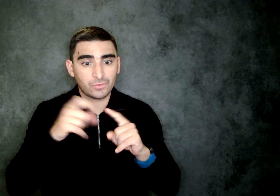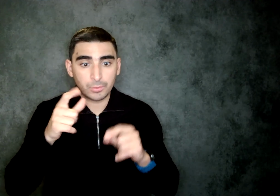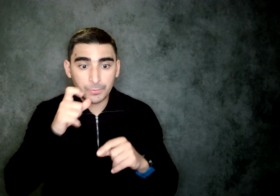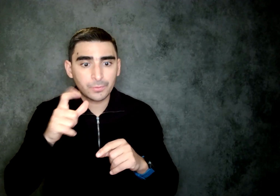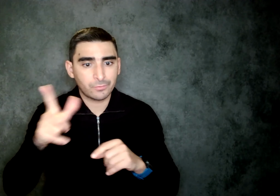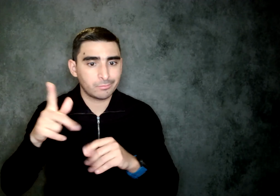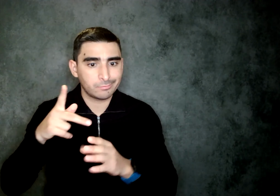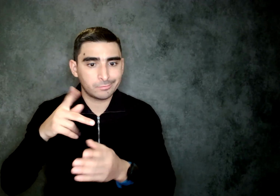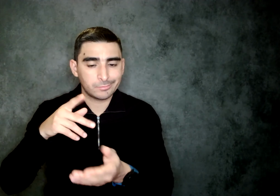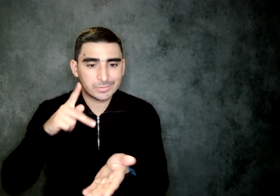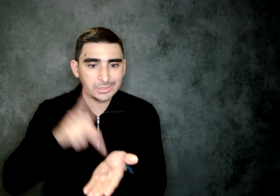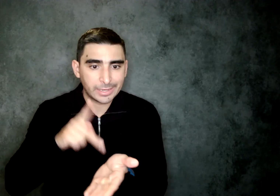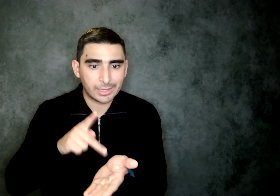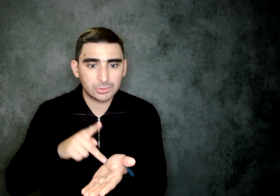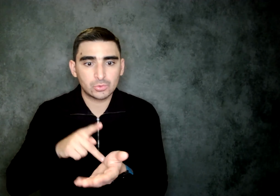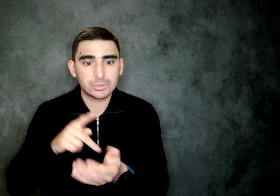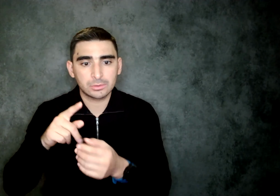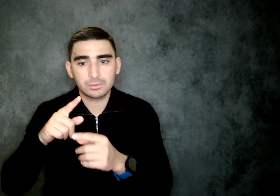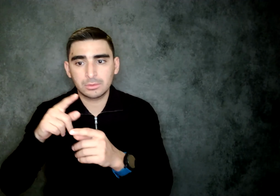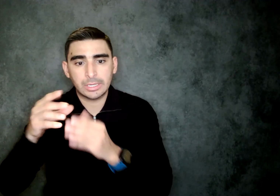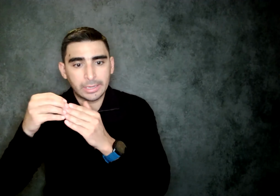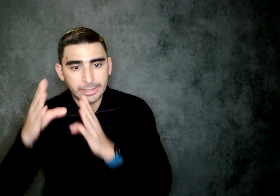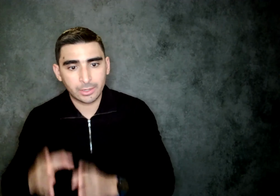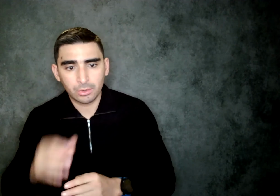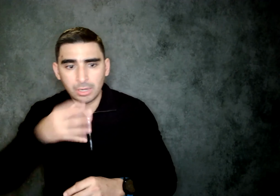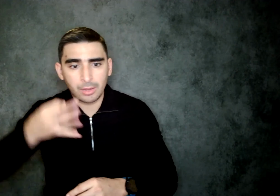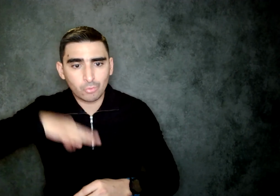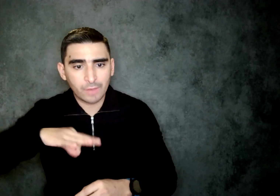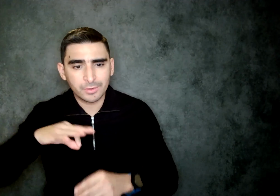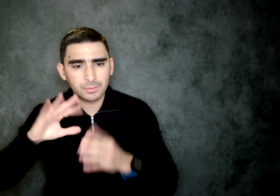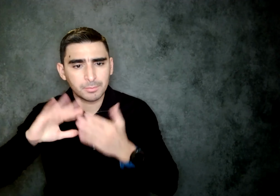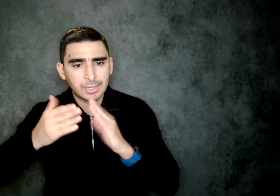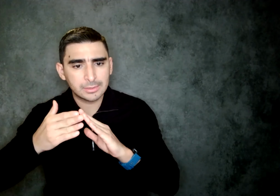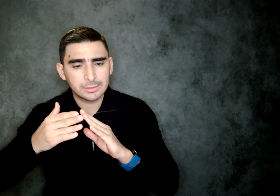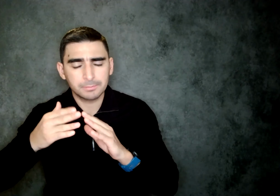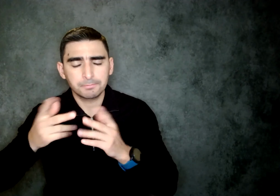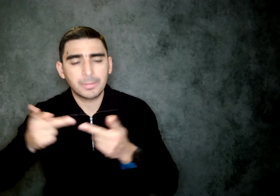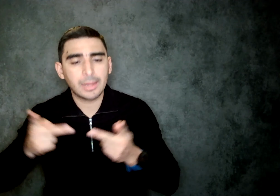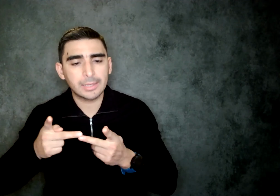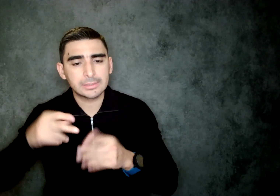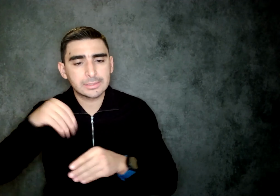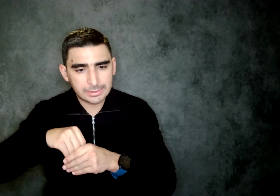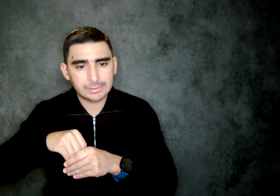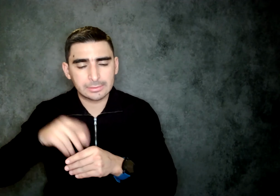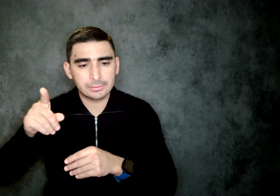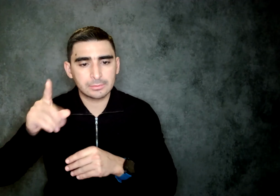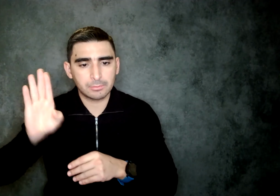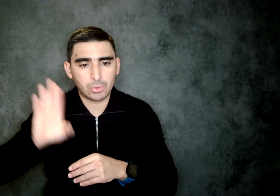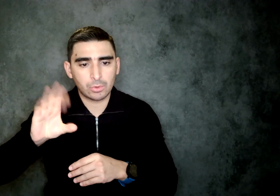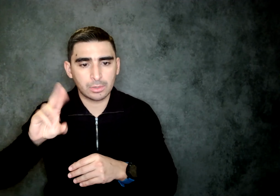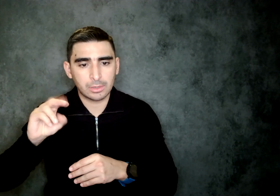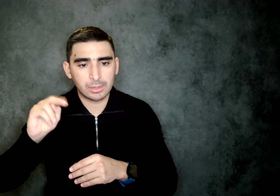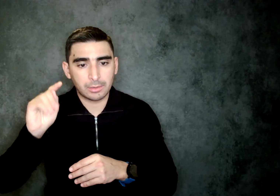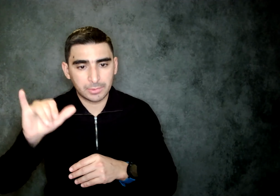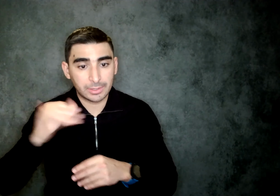of inpatient nonprofit facility in Boulder County, this idea of having a clinic like an urgent care